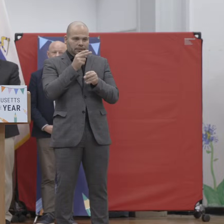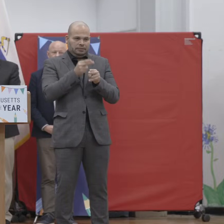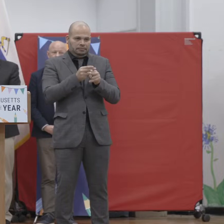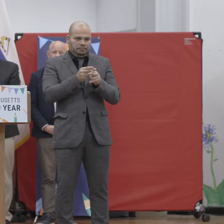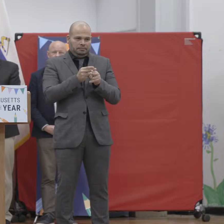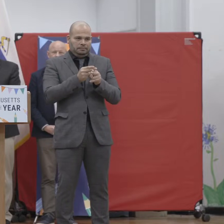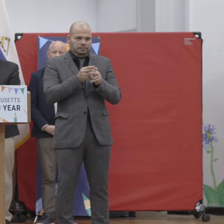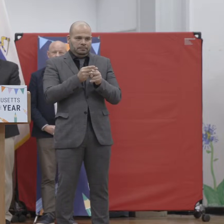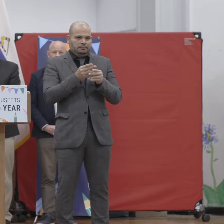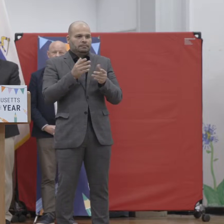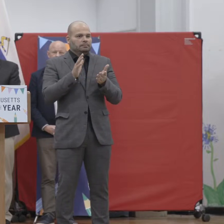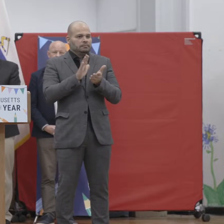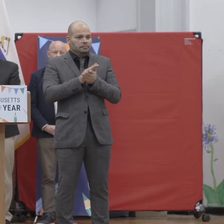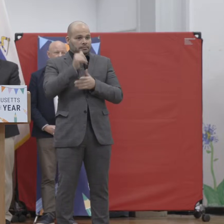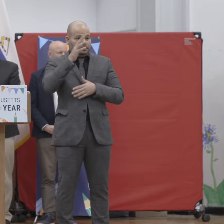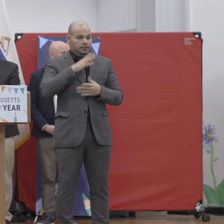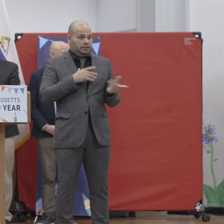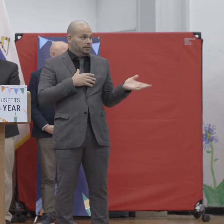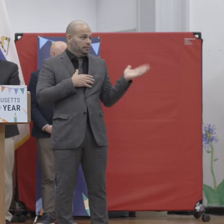him to come to the podium.